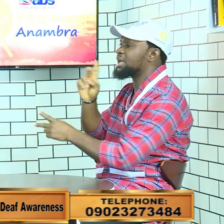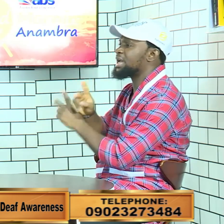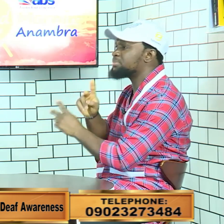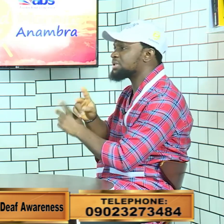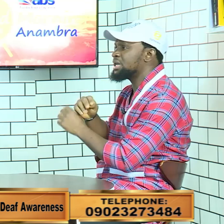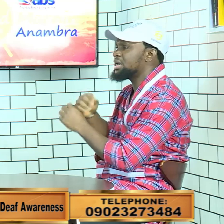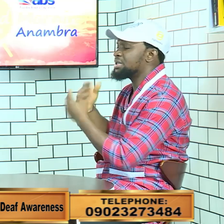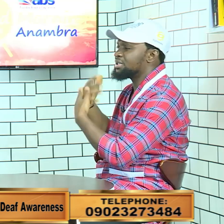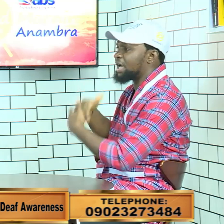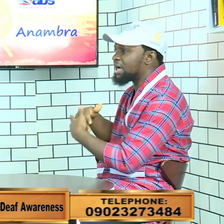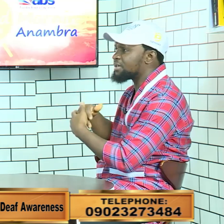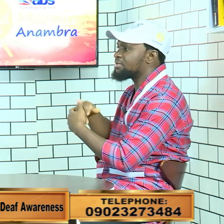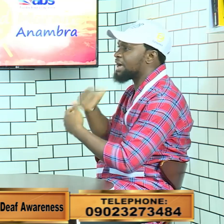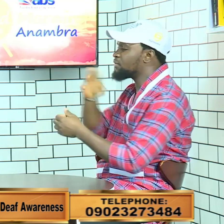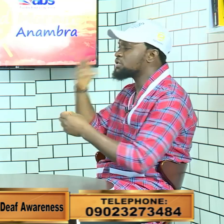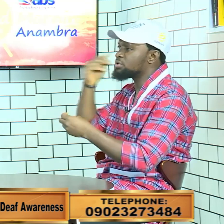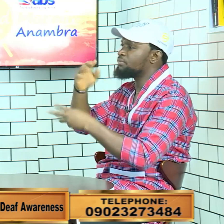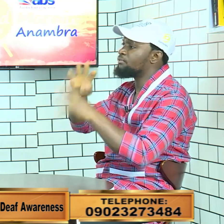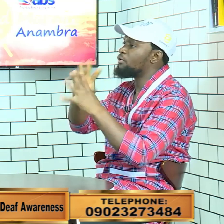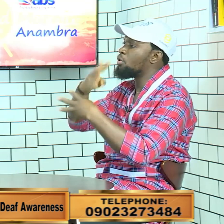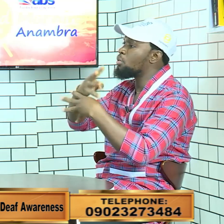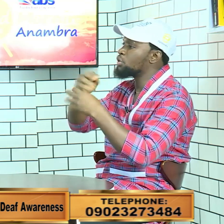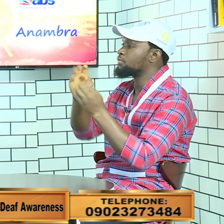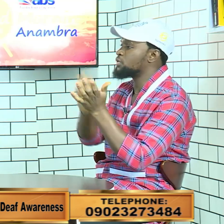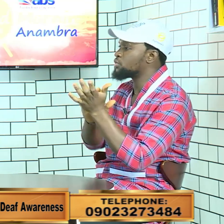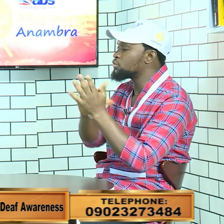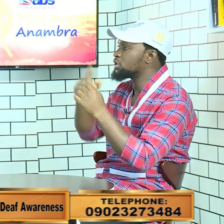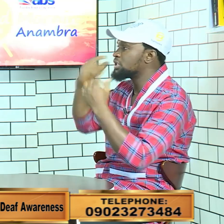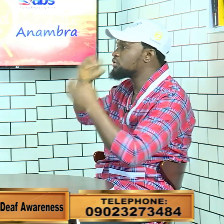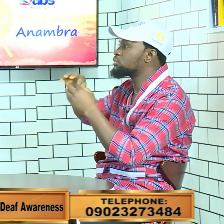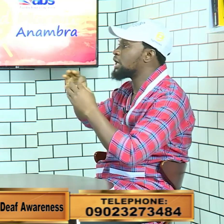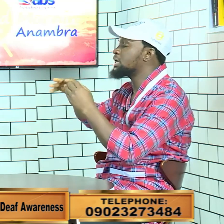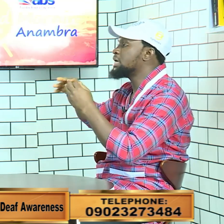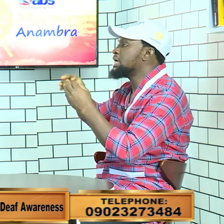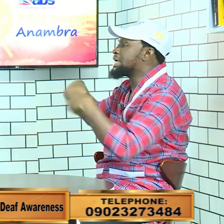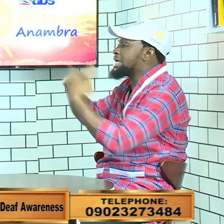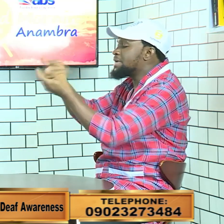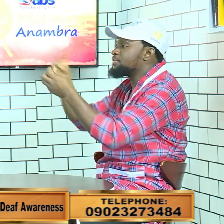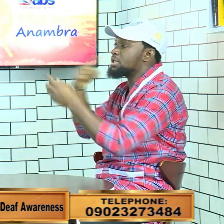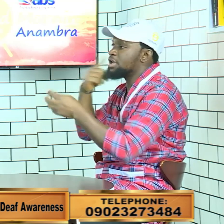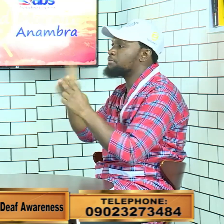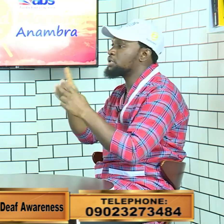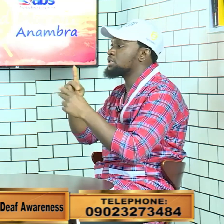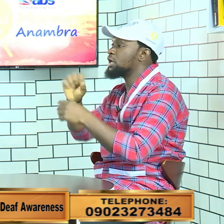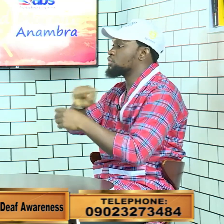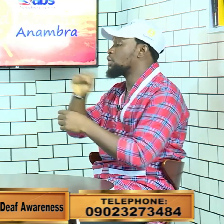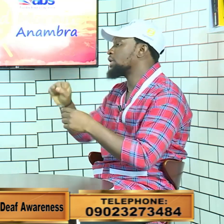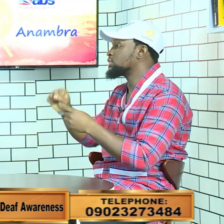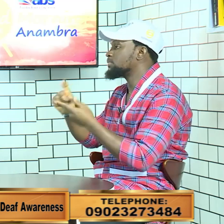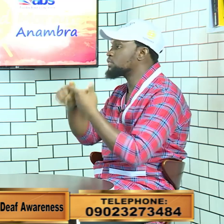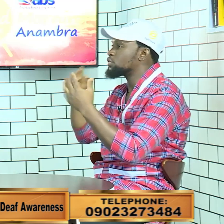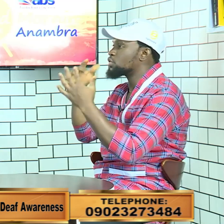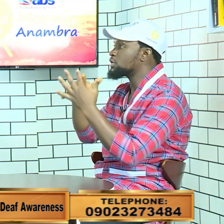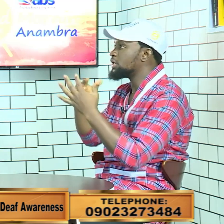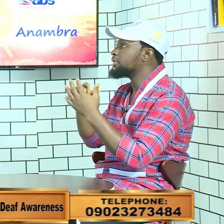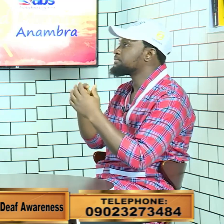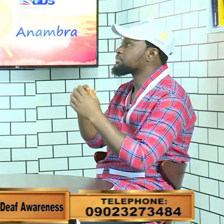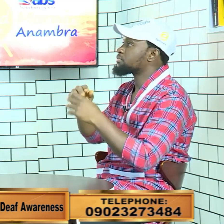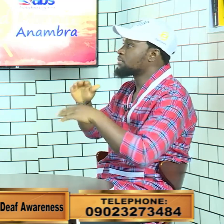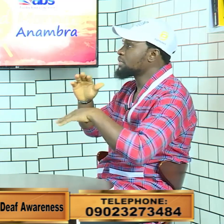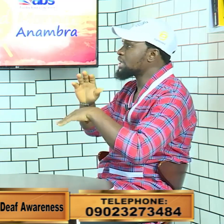been kept in the dark, have not seen the four walls of the school. So they decided to now give the deaf person a scholarship to